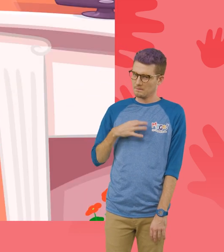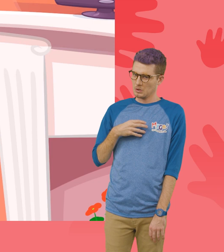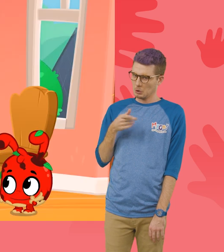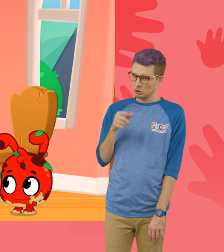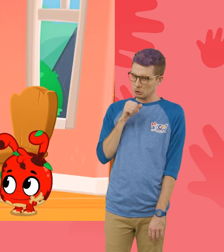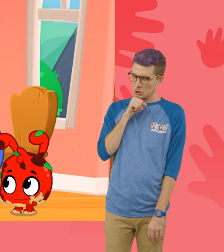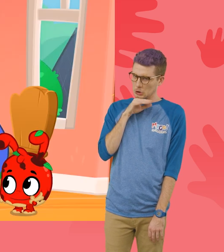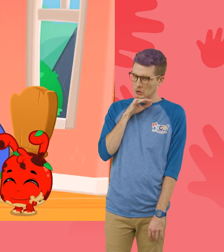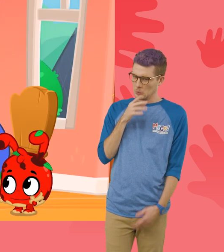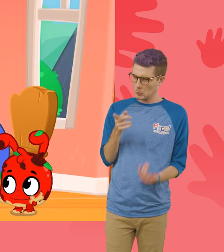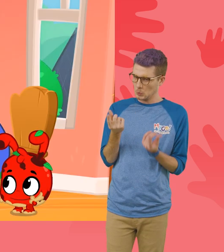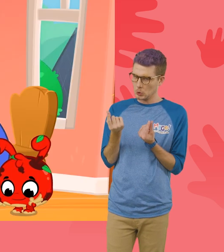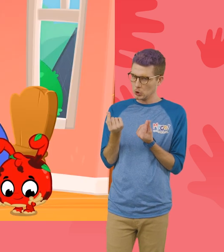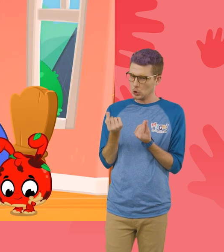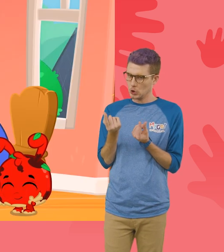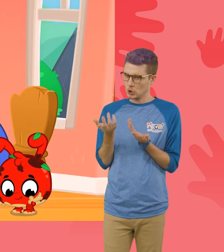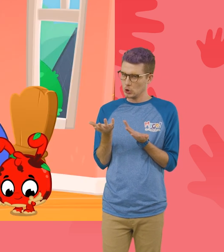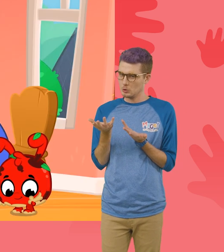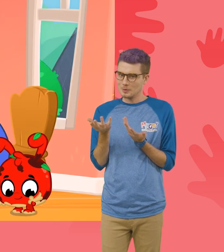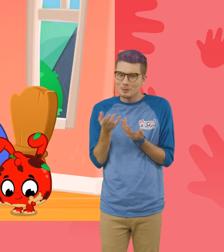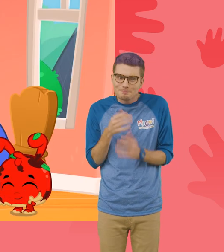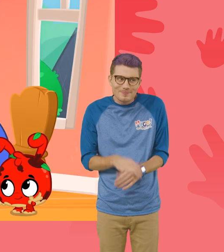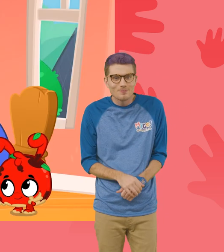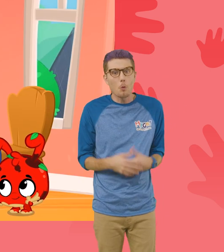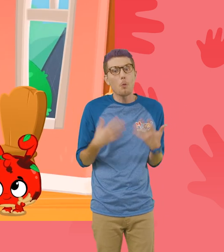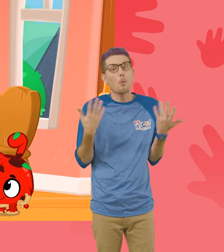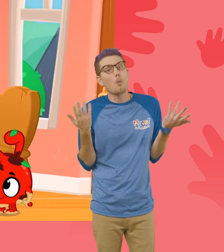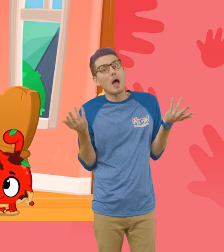Morphle? You're so dirty. What did you do?